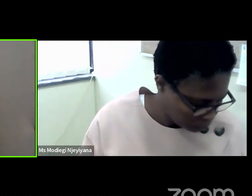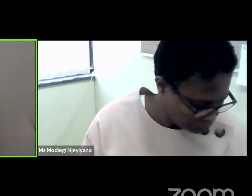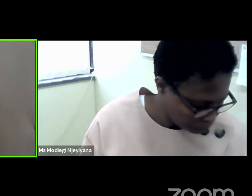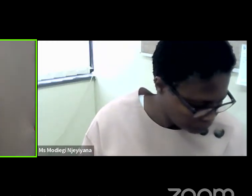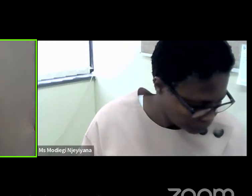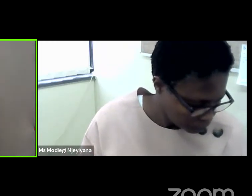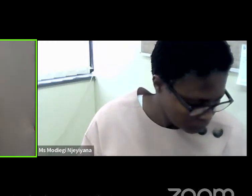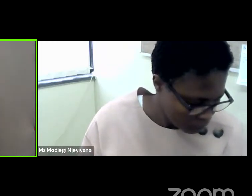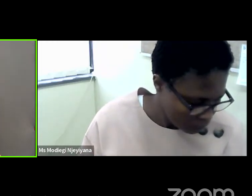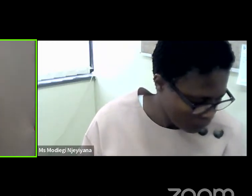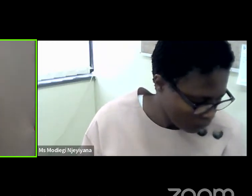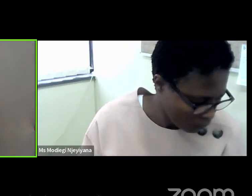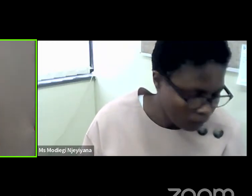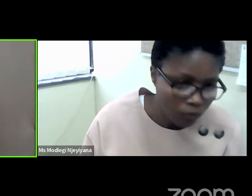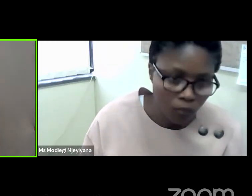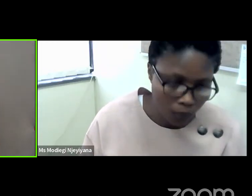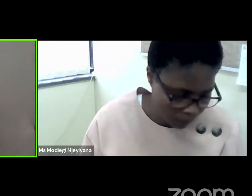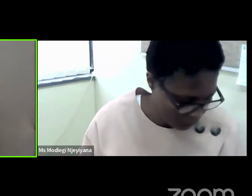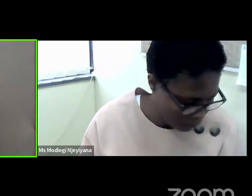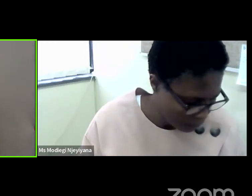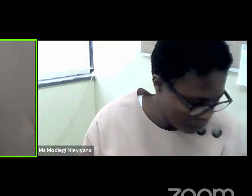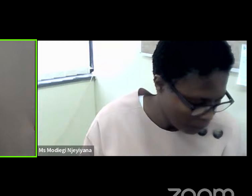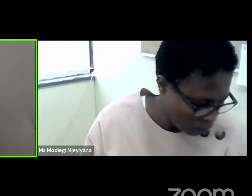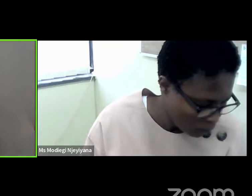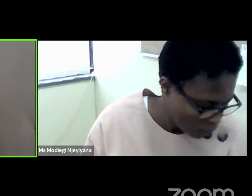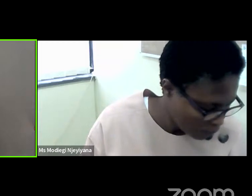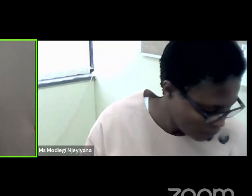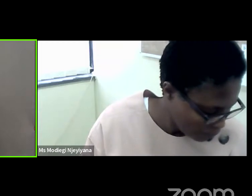more visually informative.